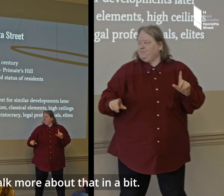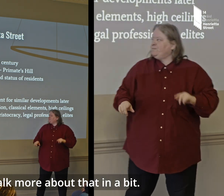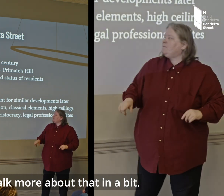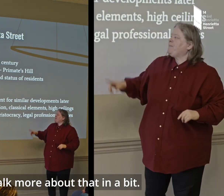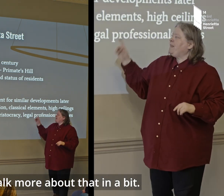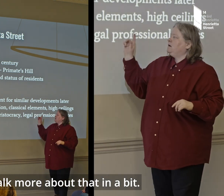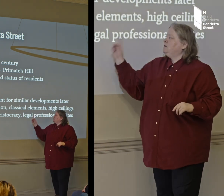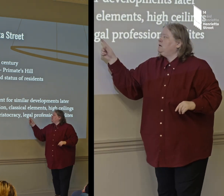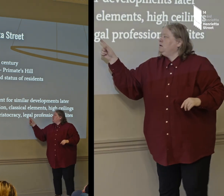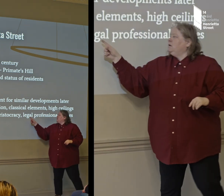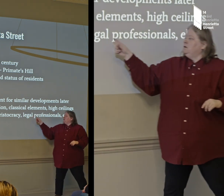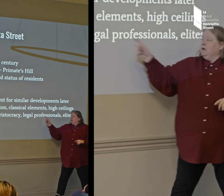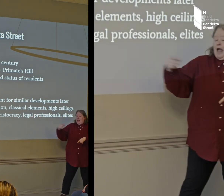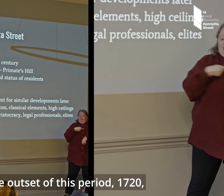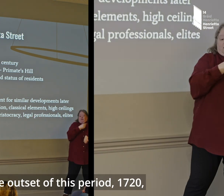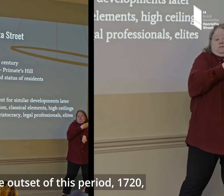and I'll talk more about that in a bit.